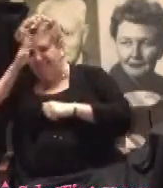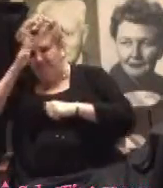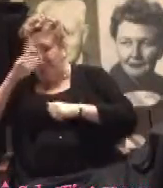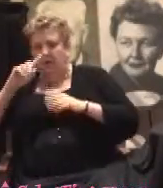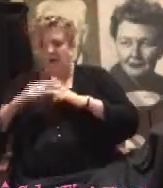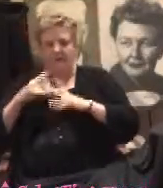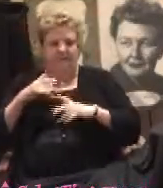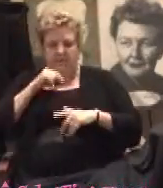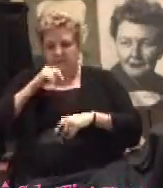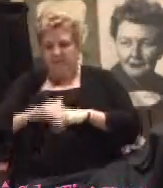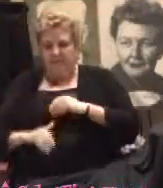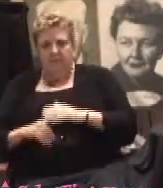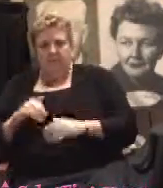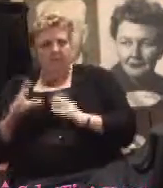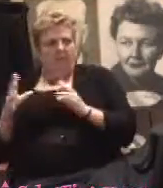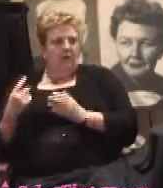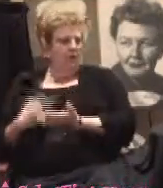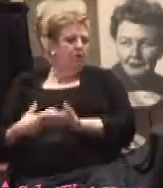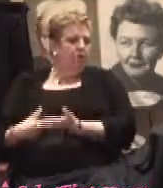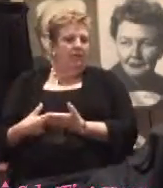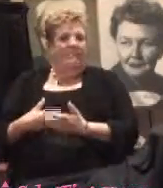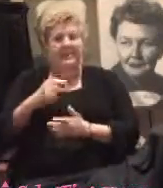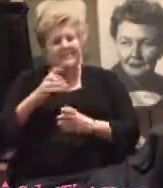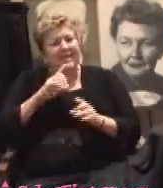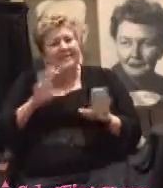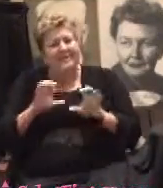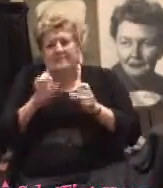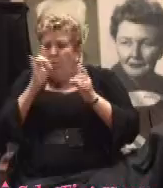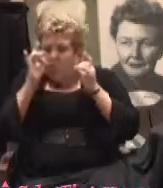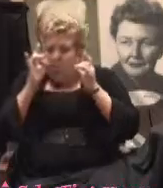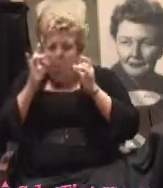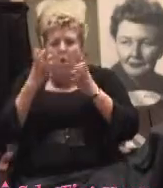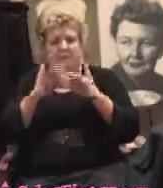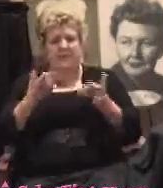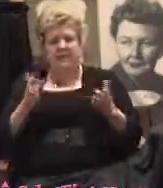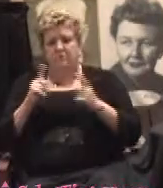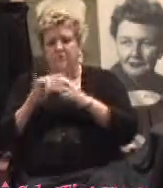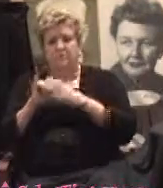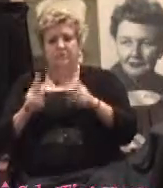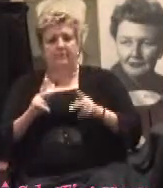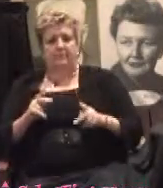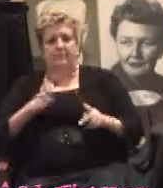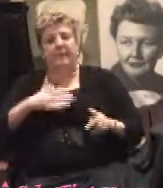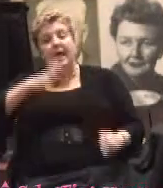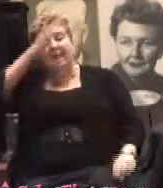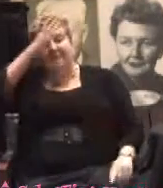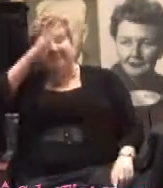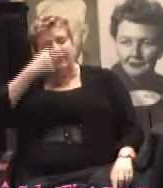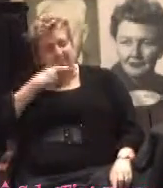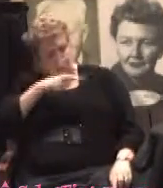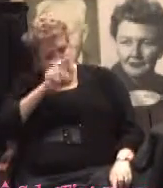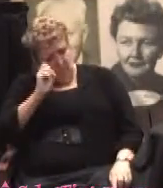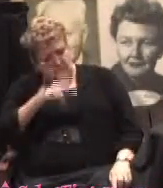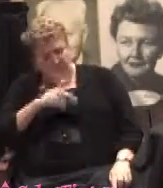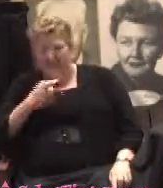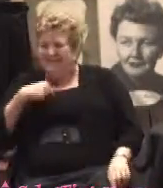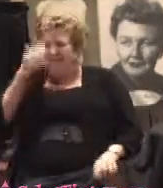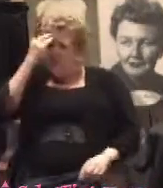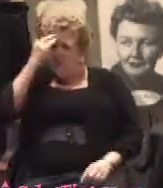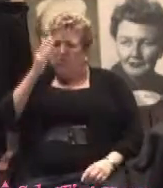uncomfortable because I had done a lot of horrible things to those people. And my father said, you okay? And I said, you know, Dad, there's a meeting at noon. Can I borrow